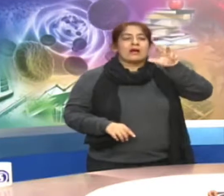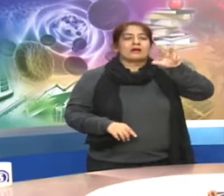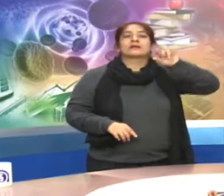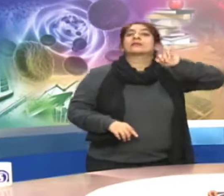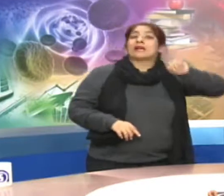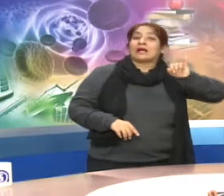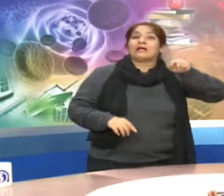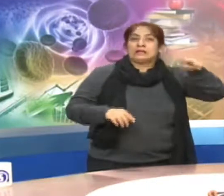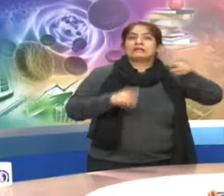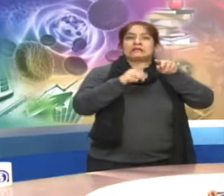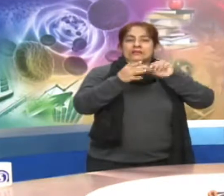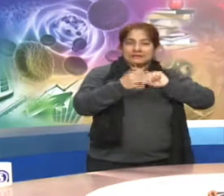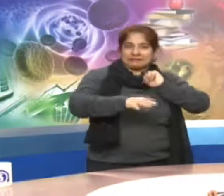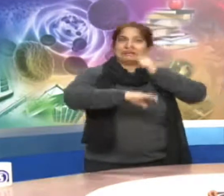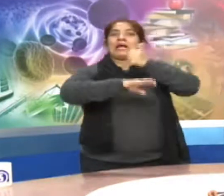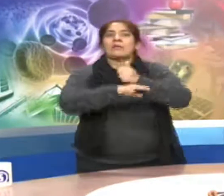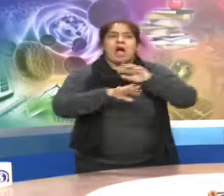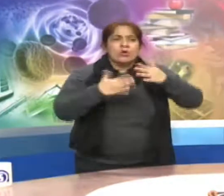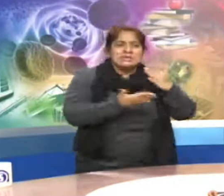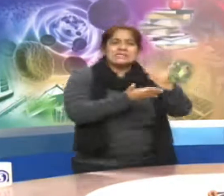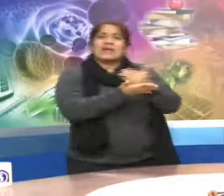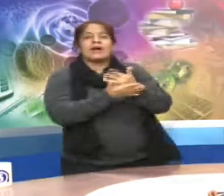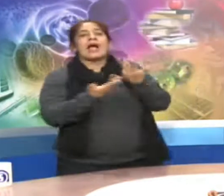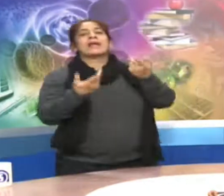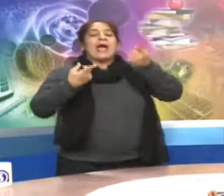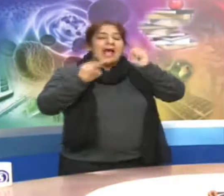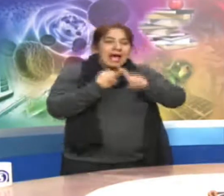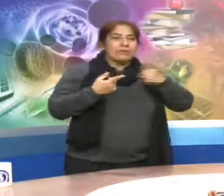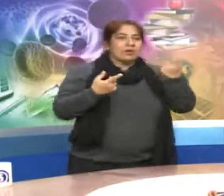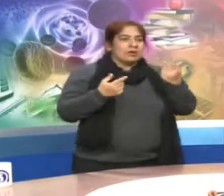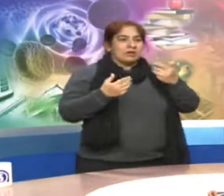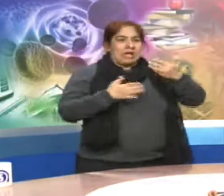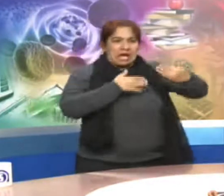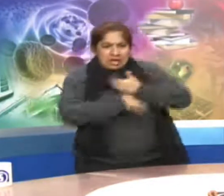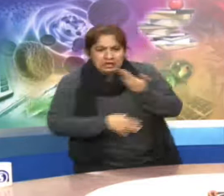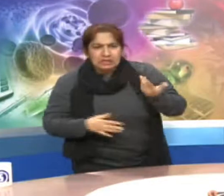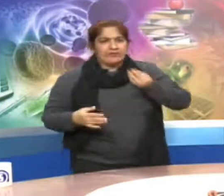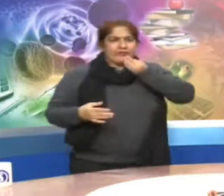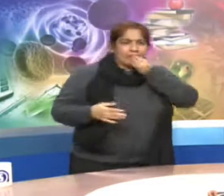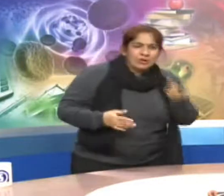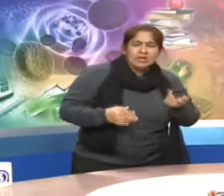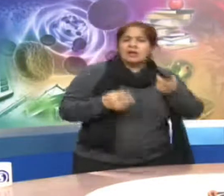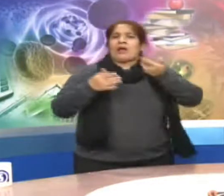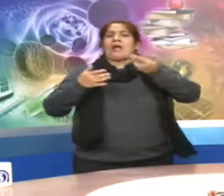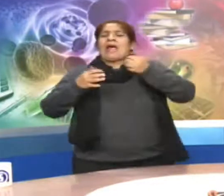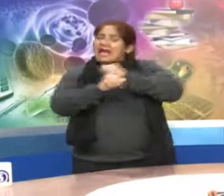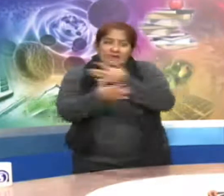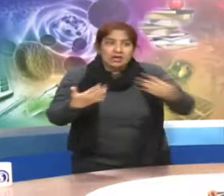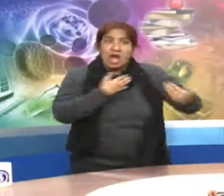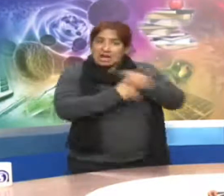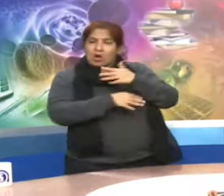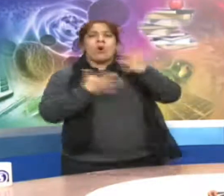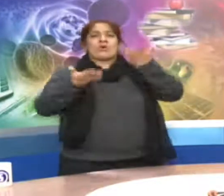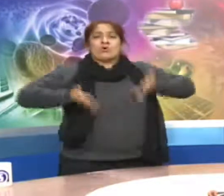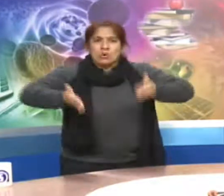1986. This act looks forward for consumer protection